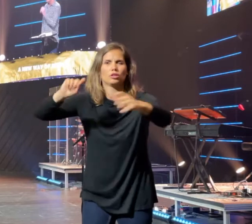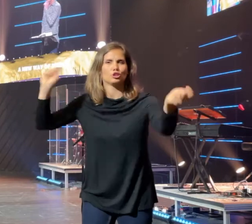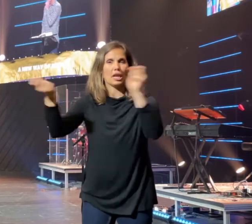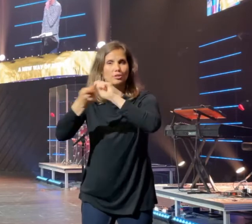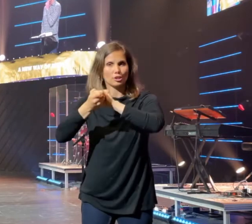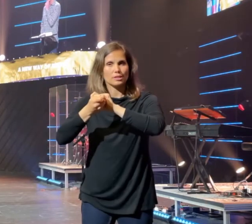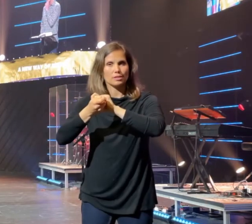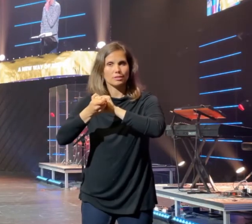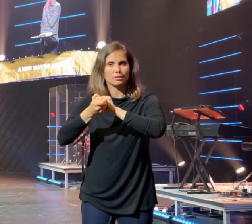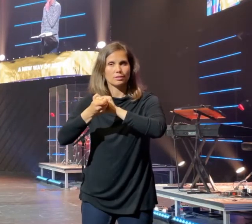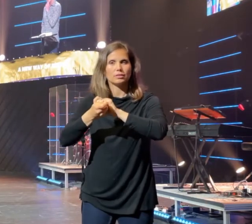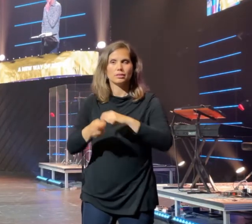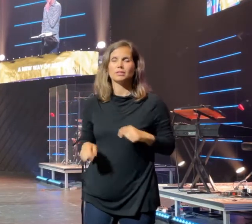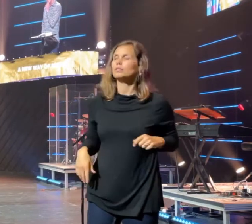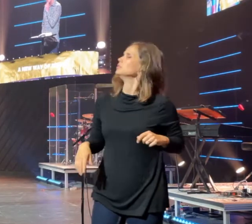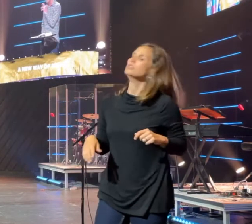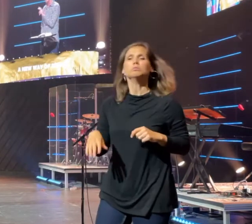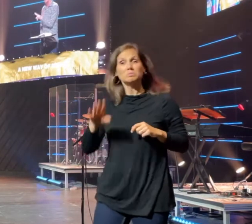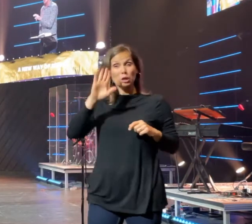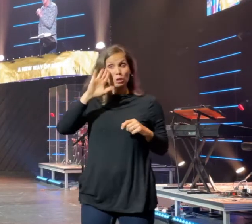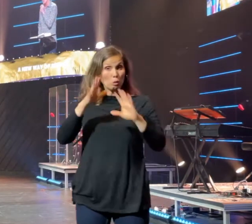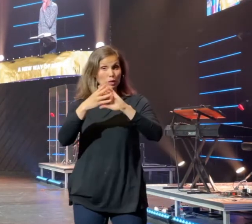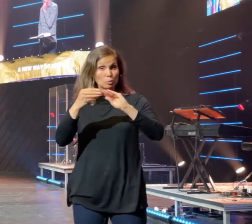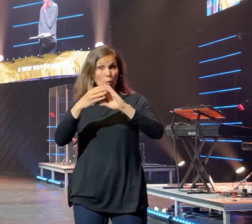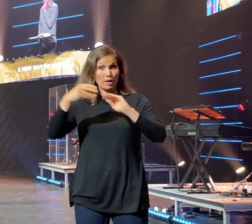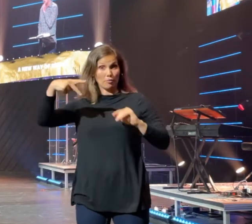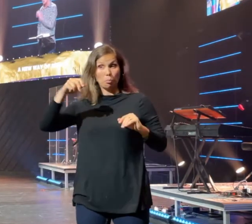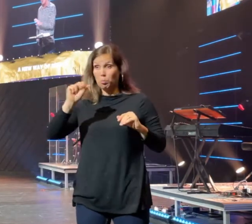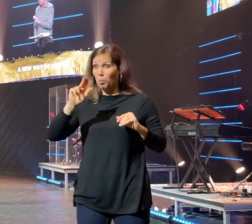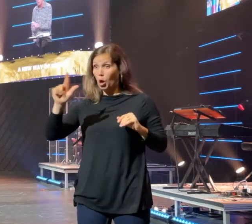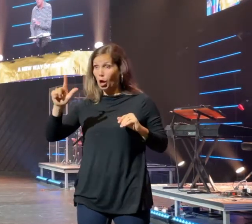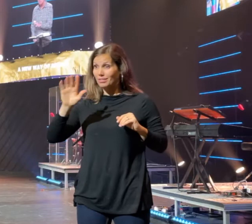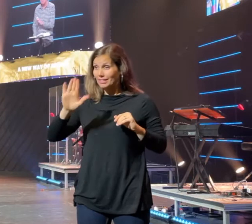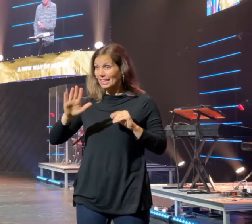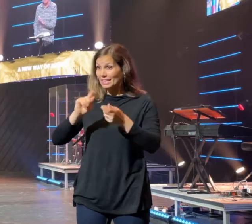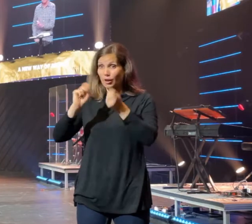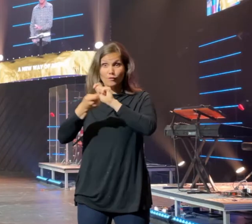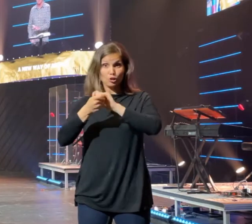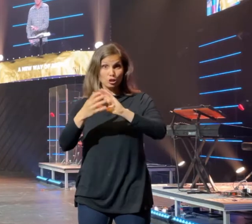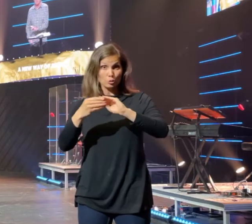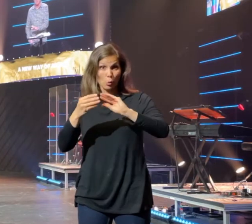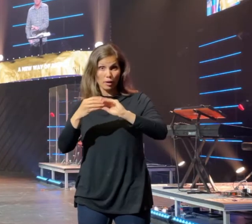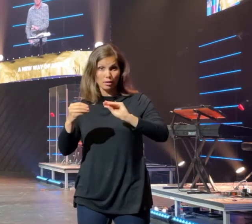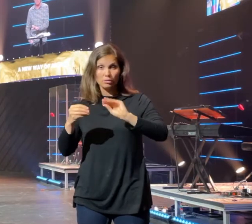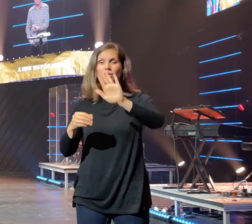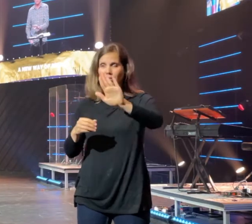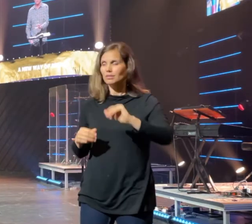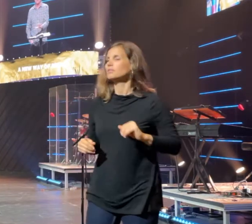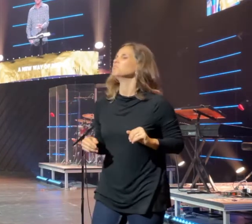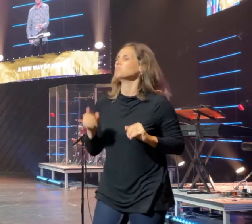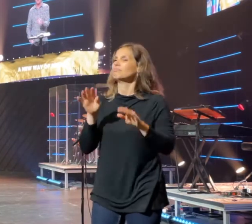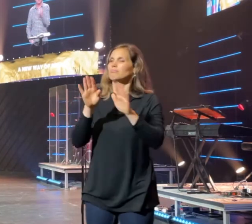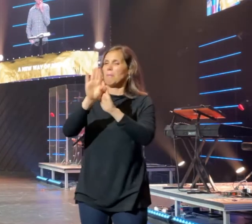know this, some of you don't. His testimony, if I want to use those words. When Paul first met Jesus Christ, this is what was